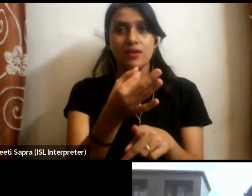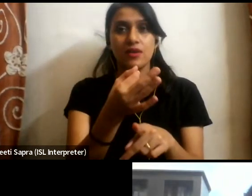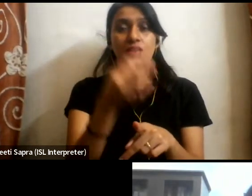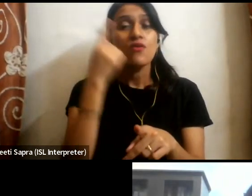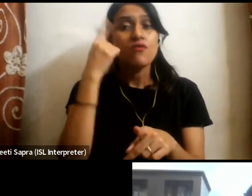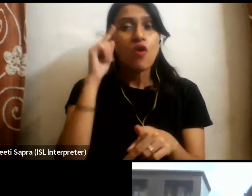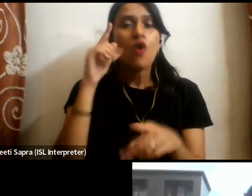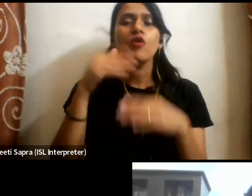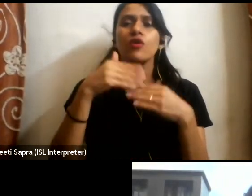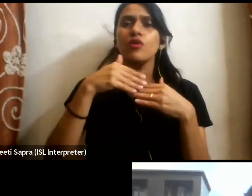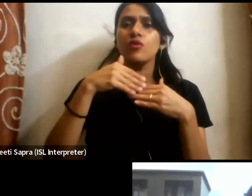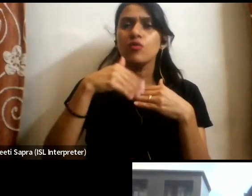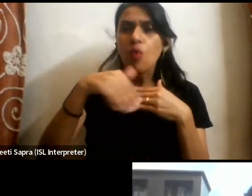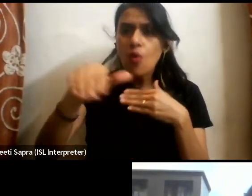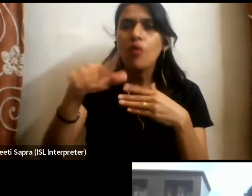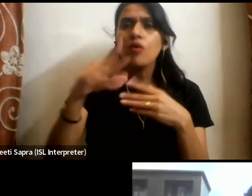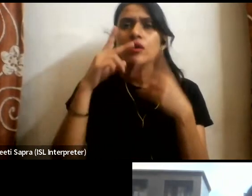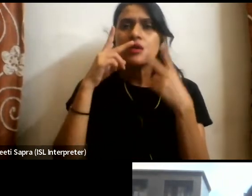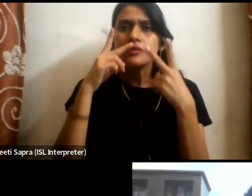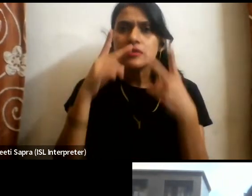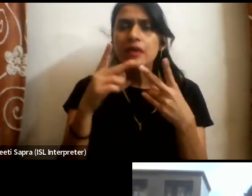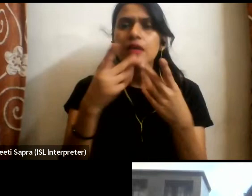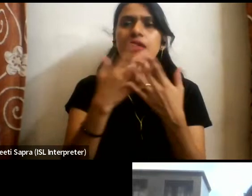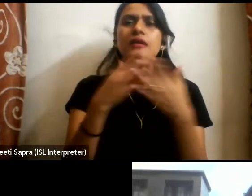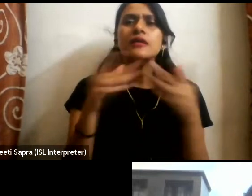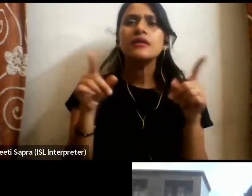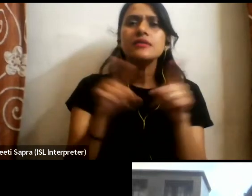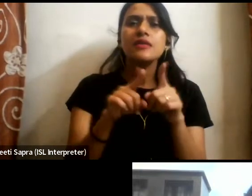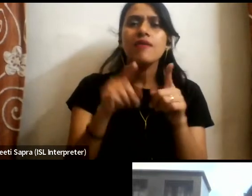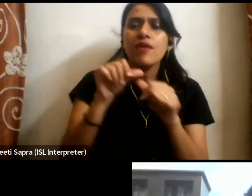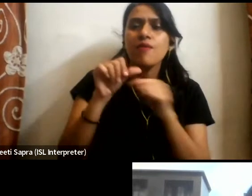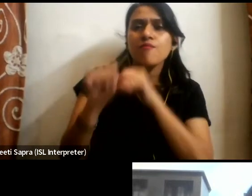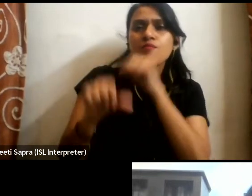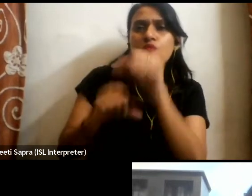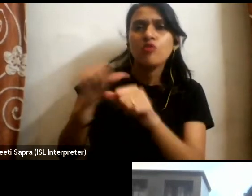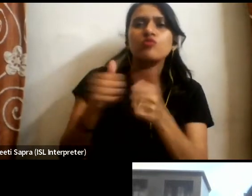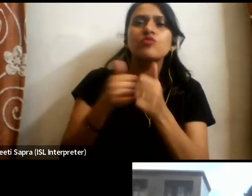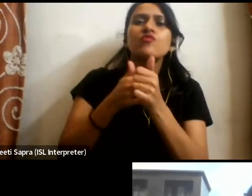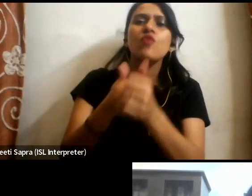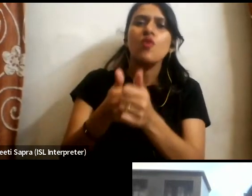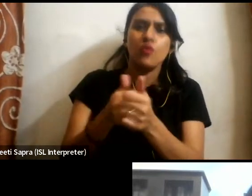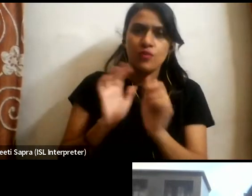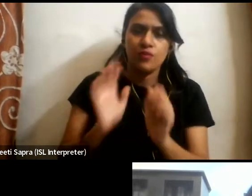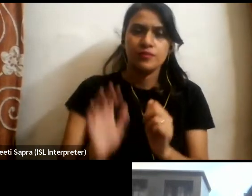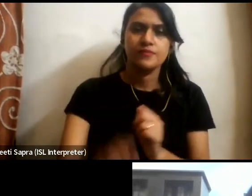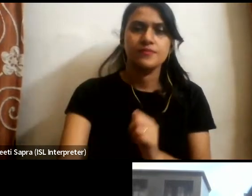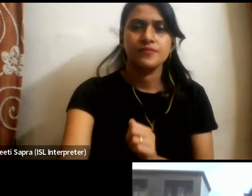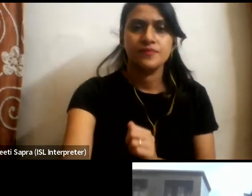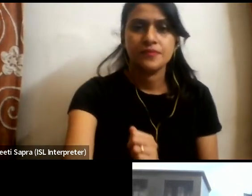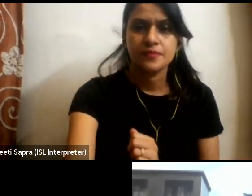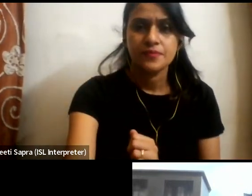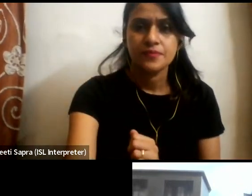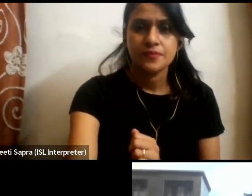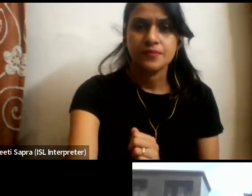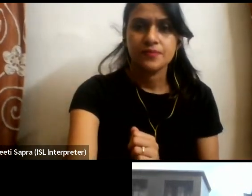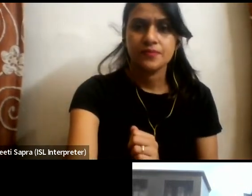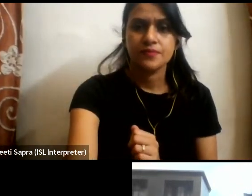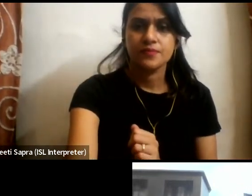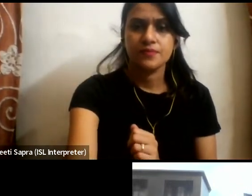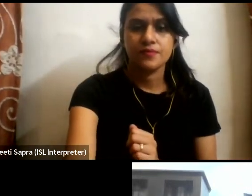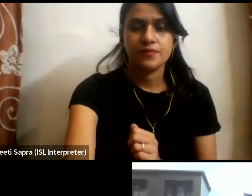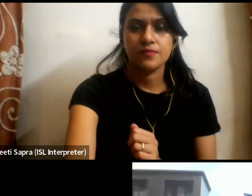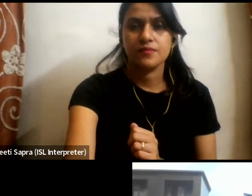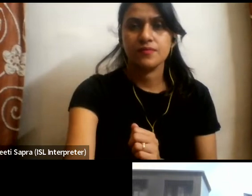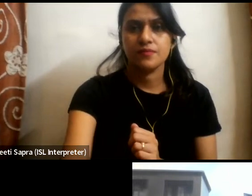through some kind of a rigorous process is beneath them. So I think there's